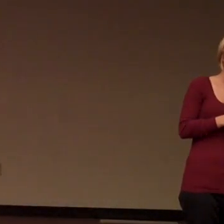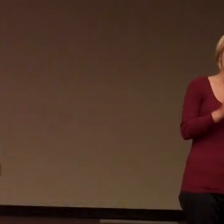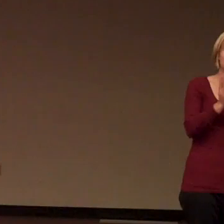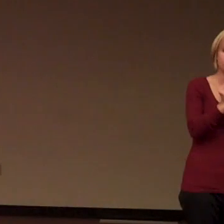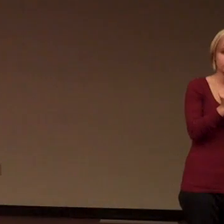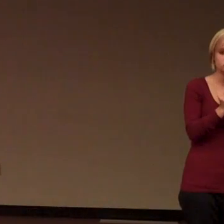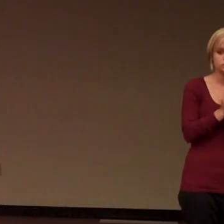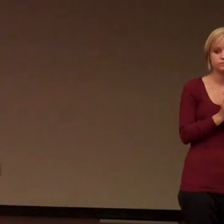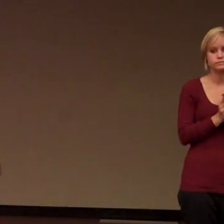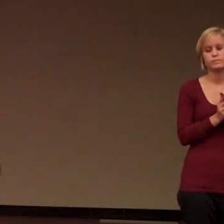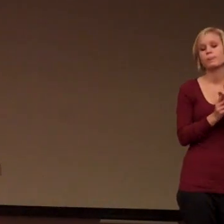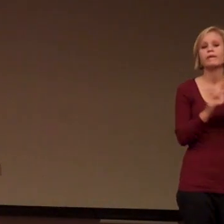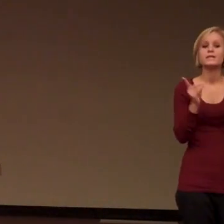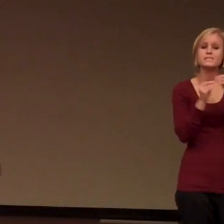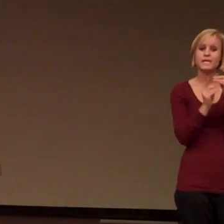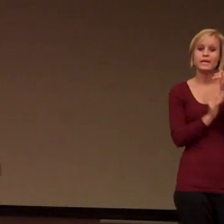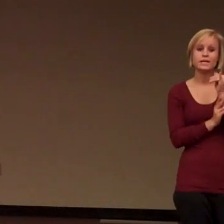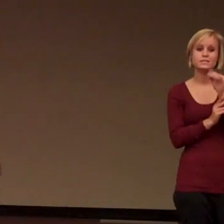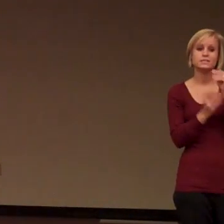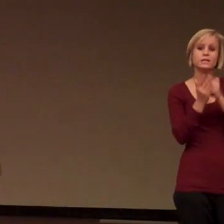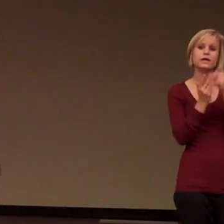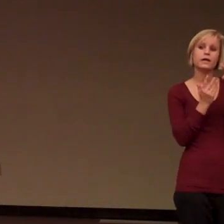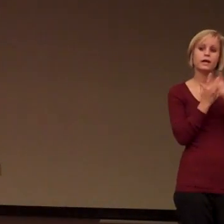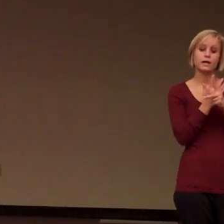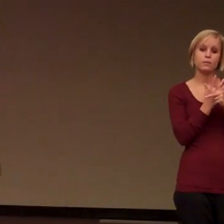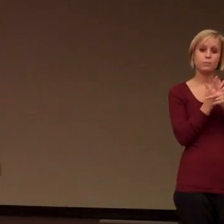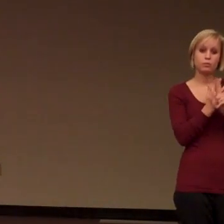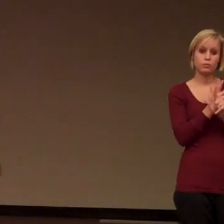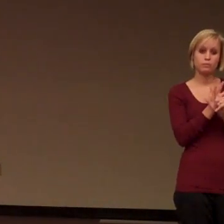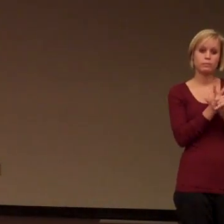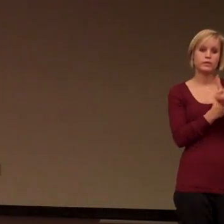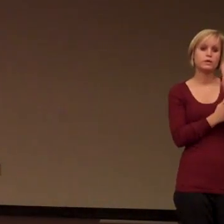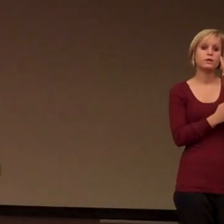can find it. It's April the 22nd. It's 5 days later.